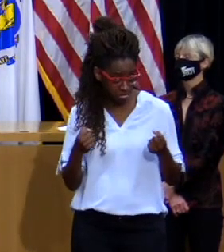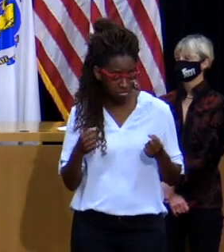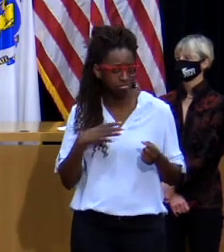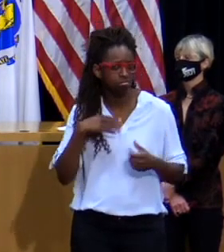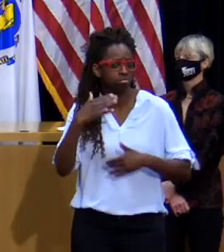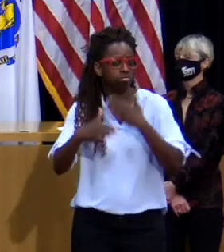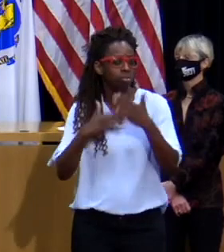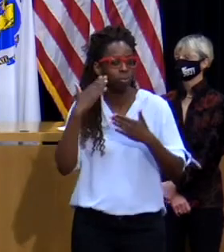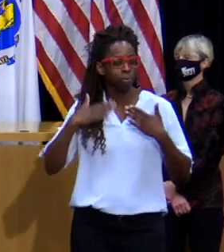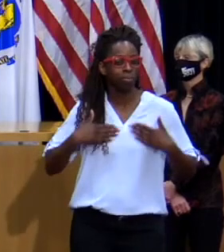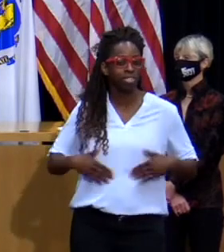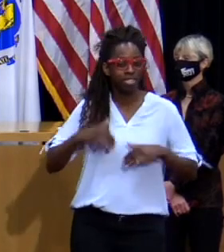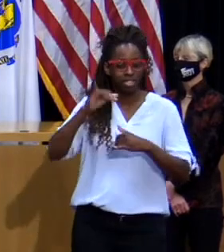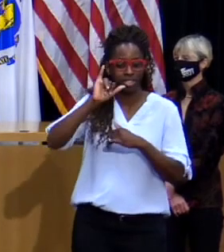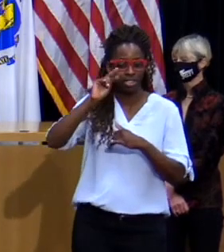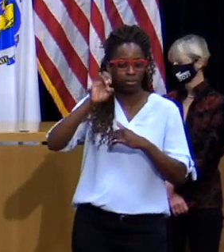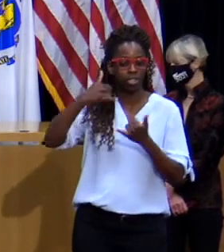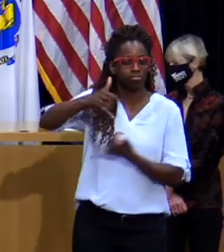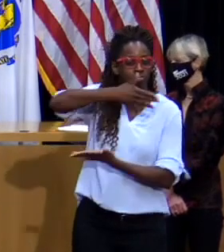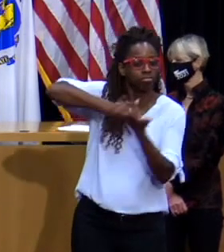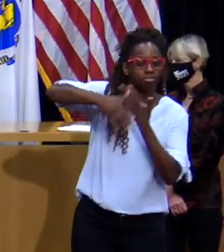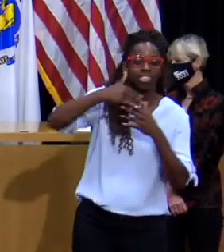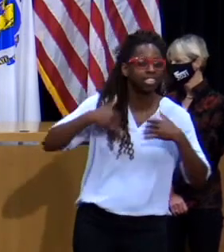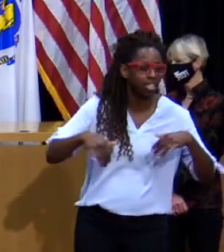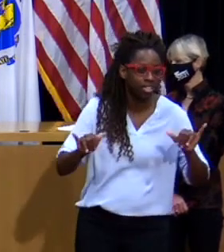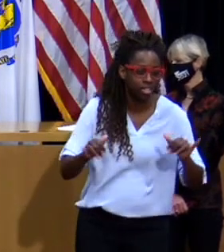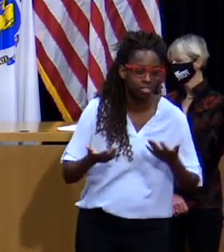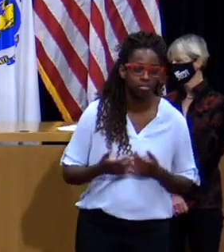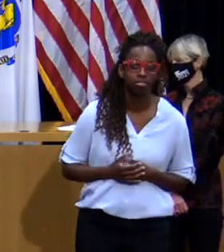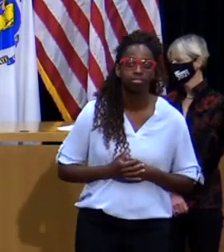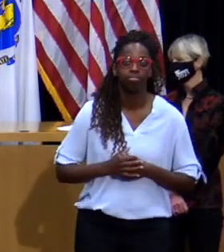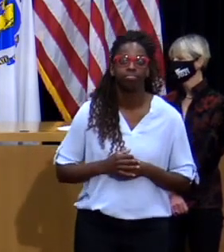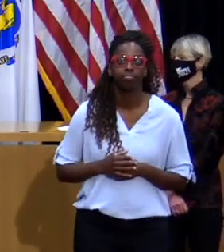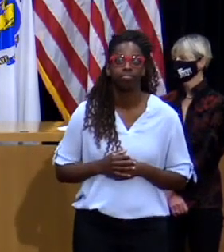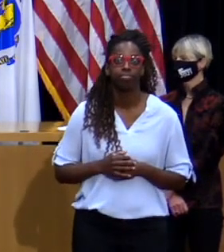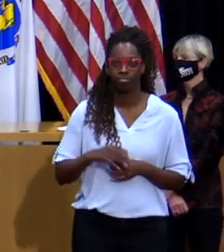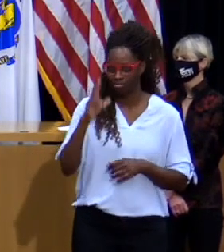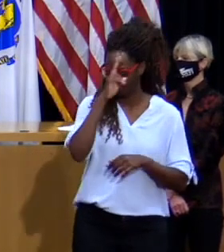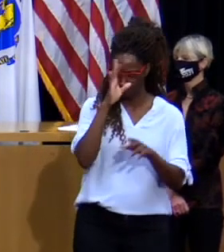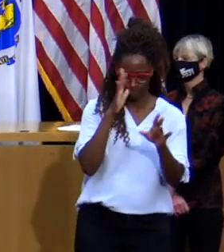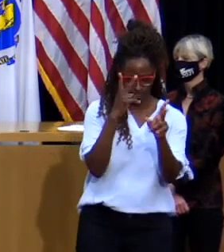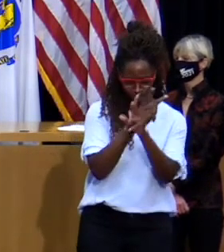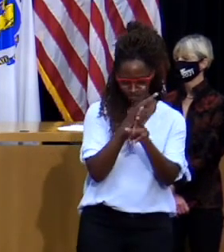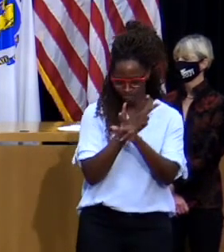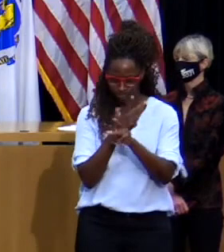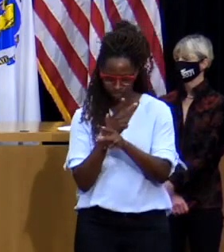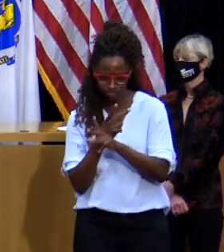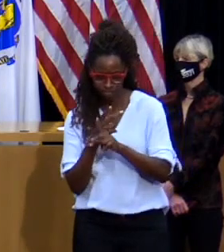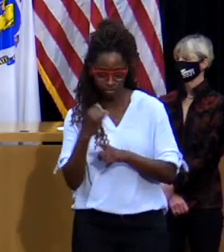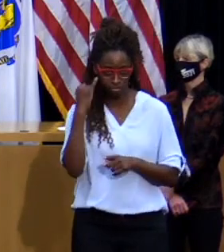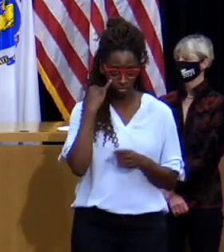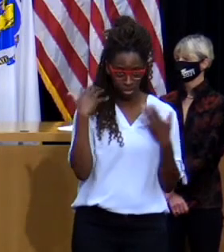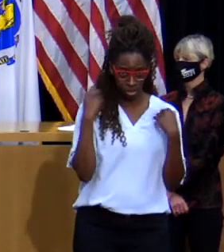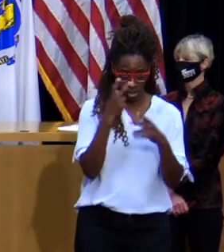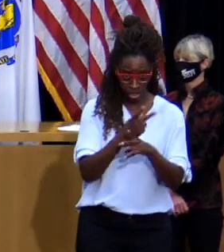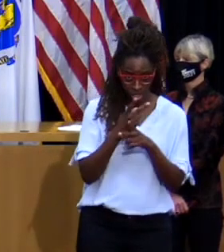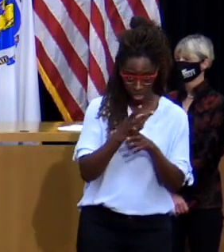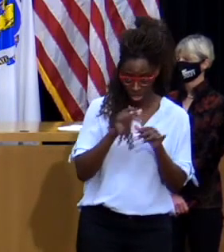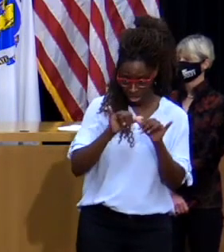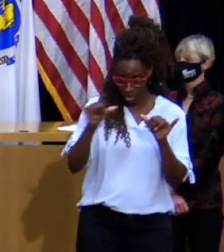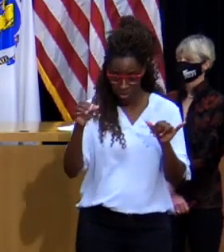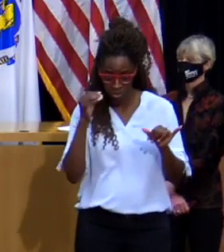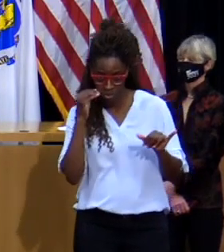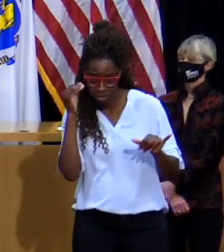on criteria for when healthcare workers might need to stay out of work because of those symptoms versus when they can continue to work within the first 3